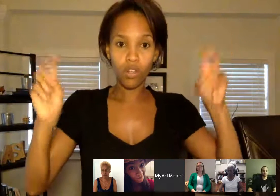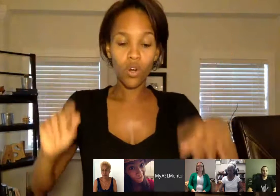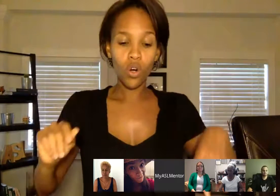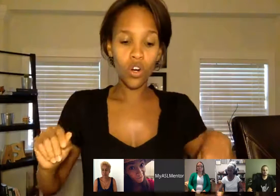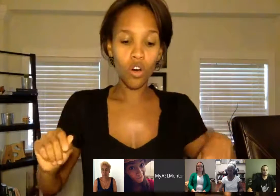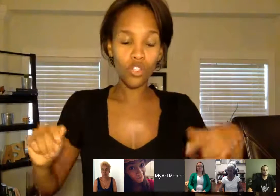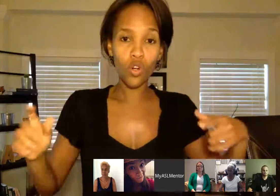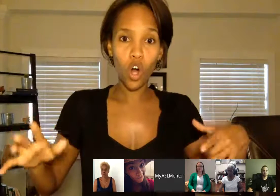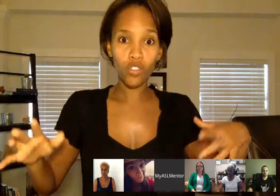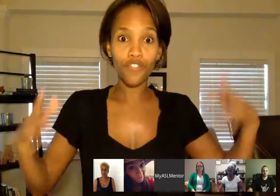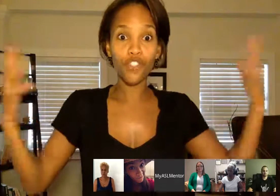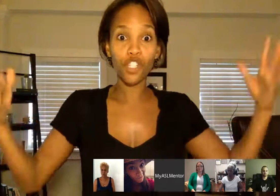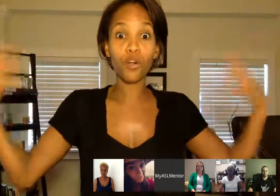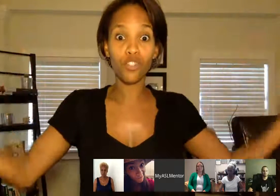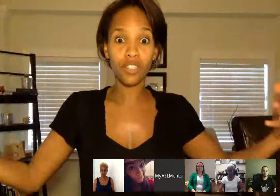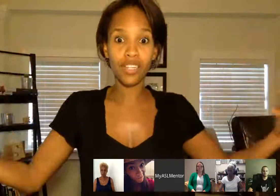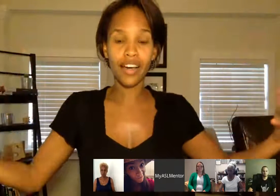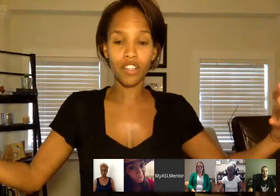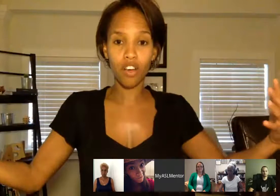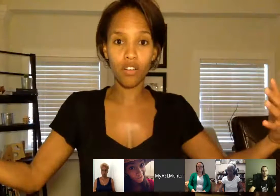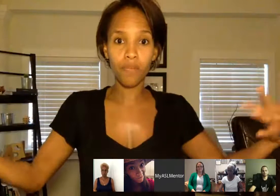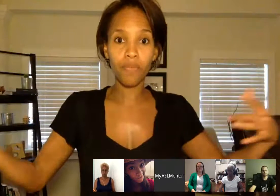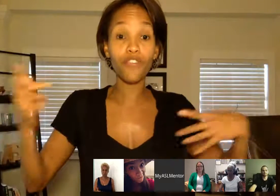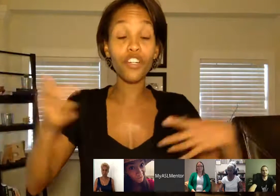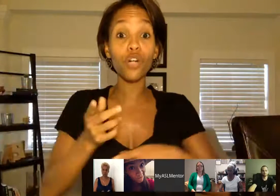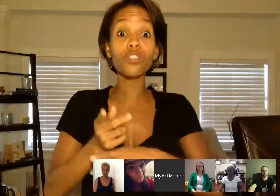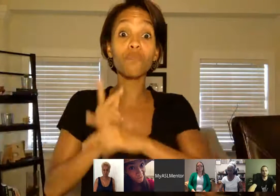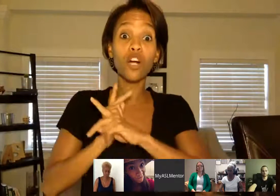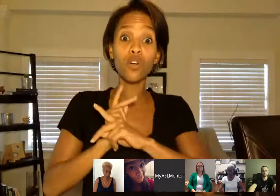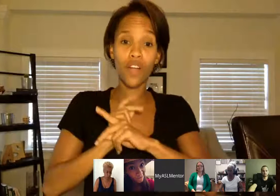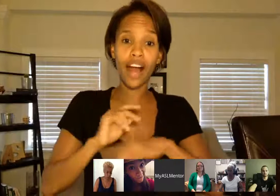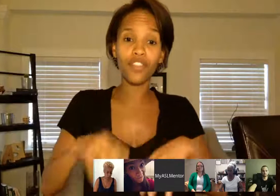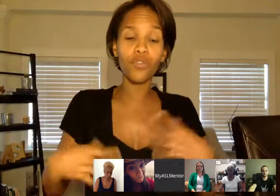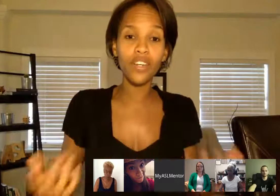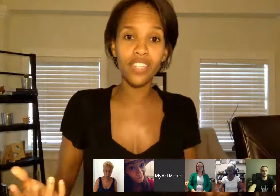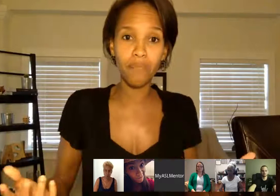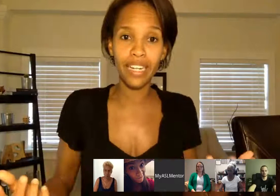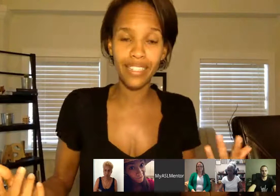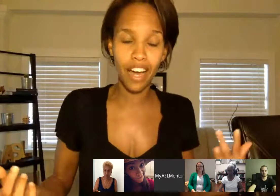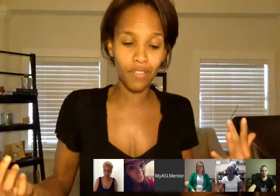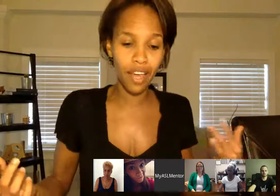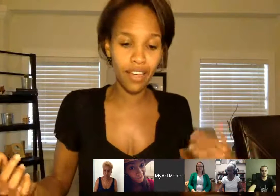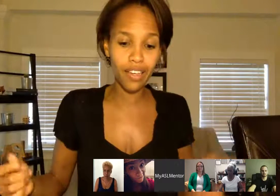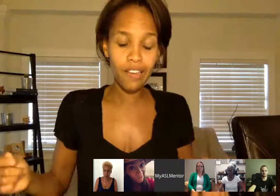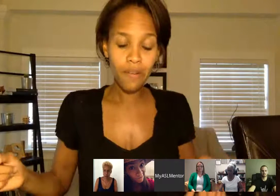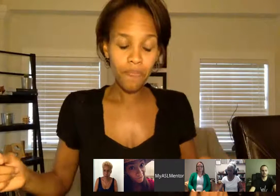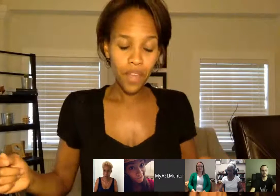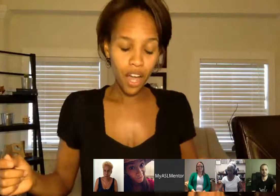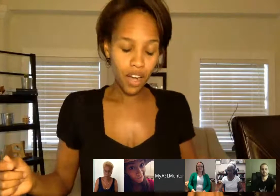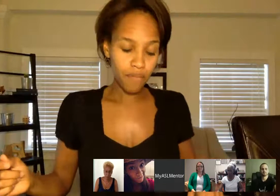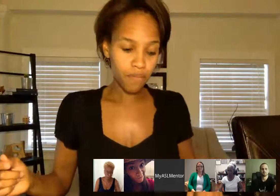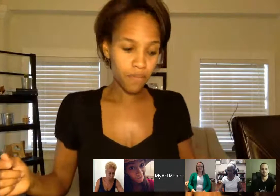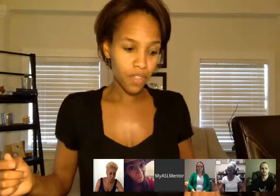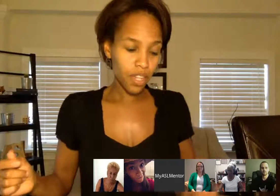quote, also called a first person dialogue, if we chose to borrow that, the voicing might sound like,